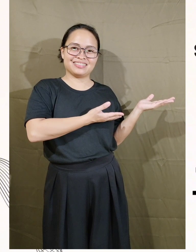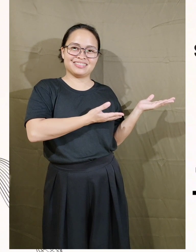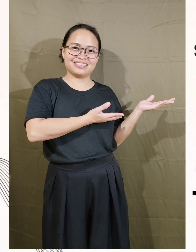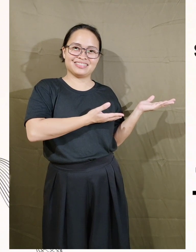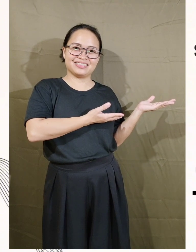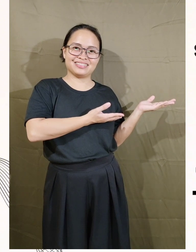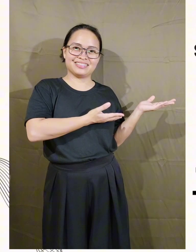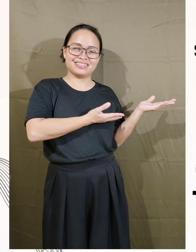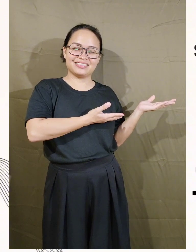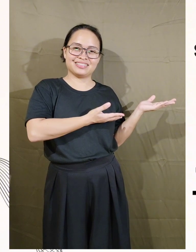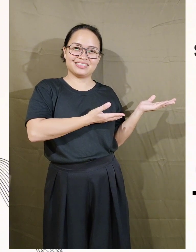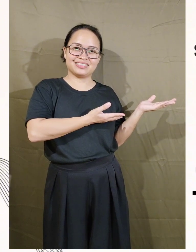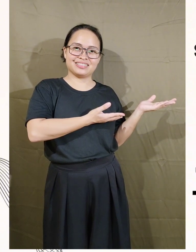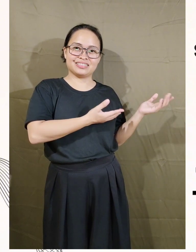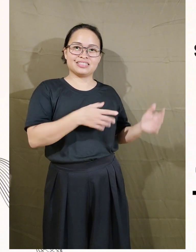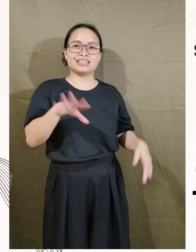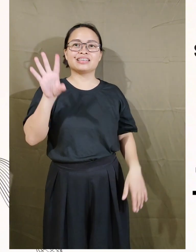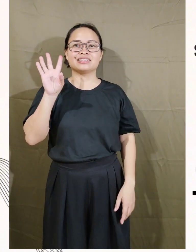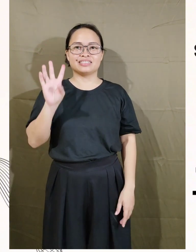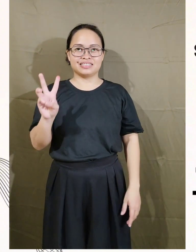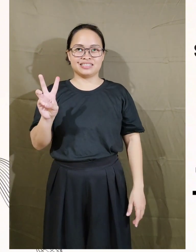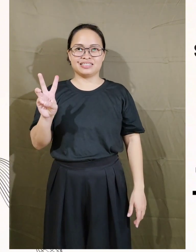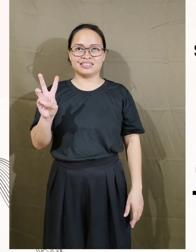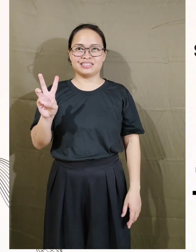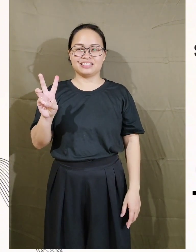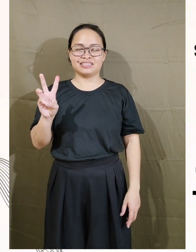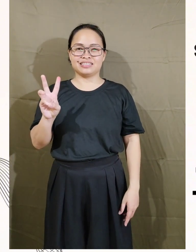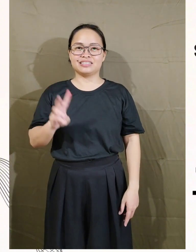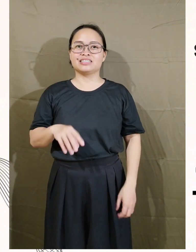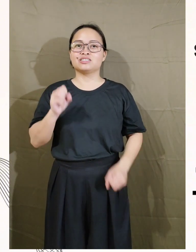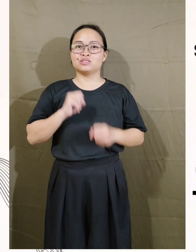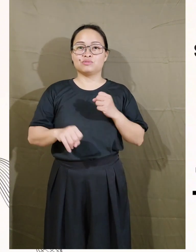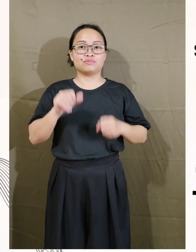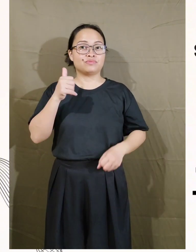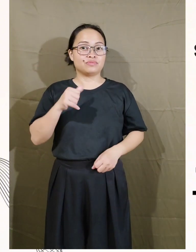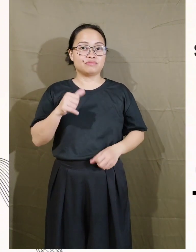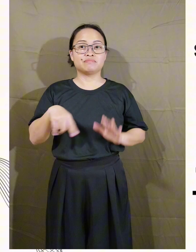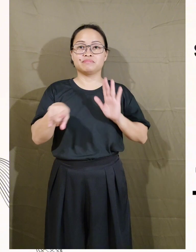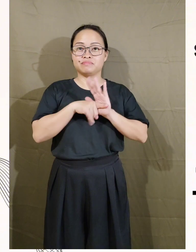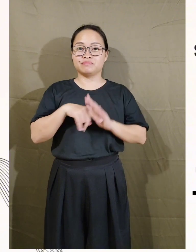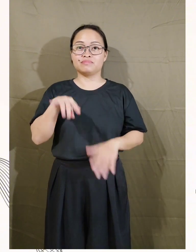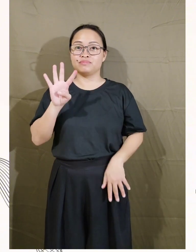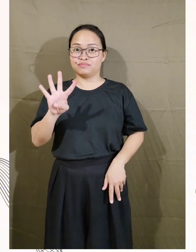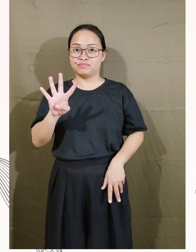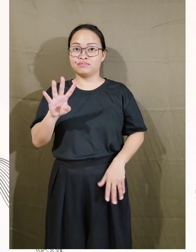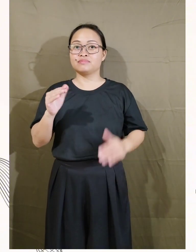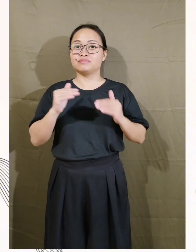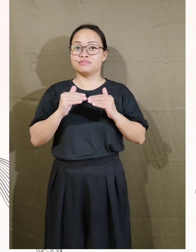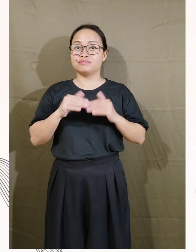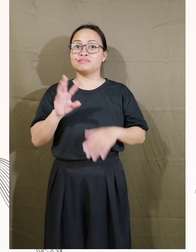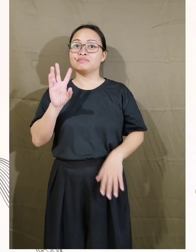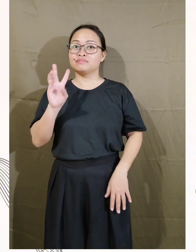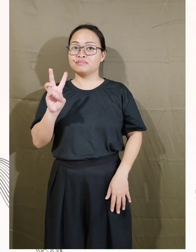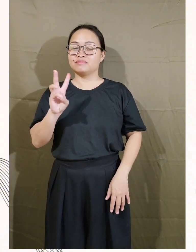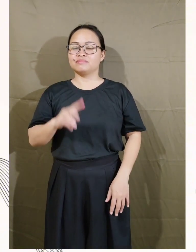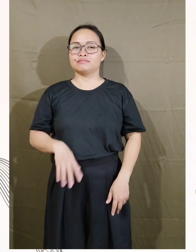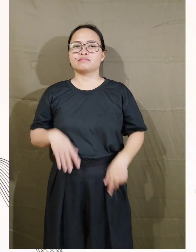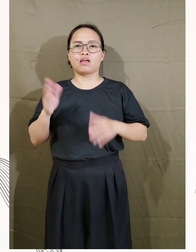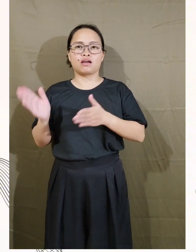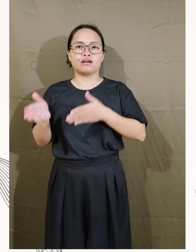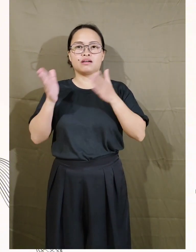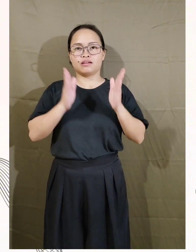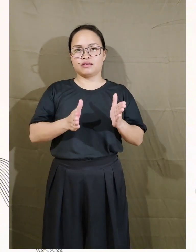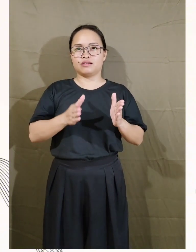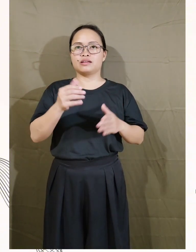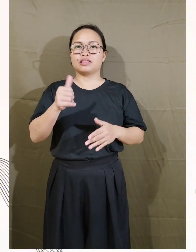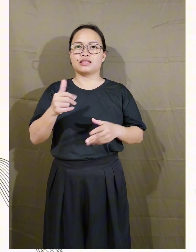So we are left with 6. So 10 minus 4 is 6. Next, move to the next